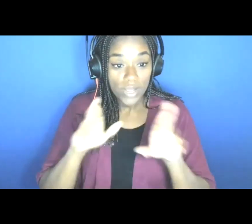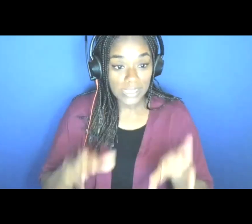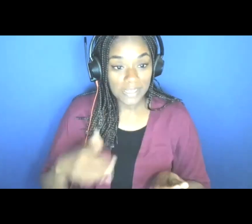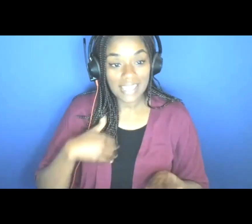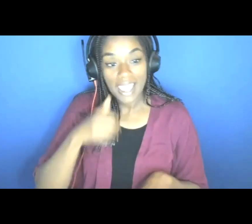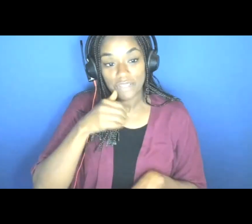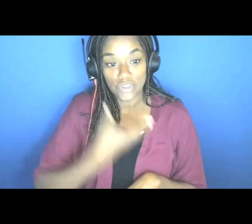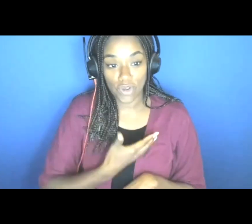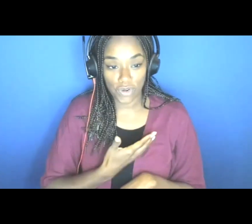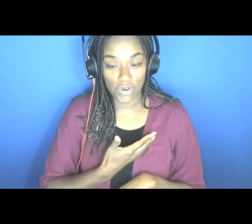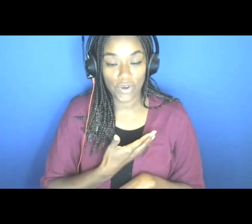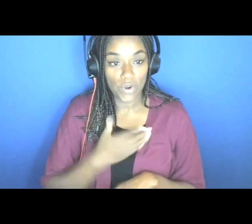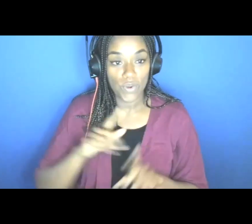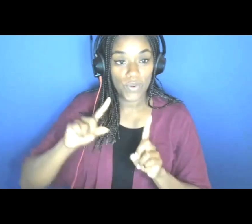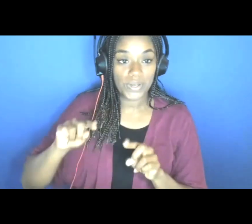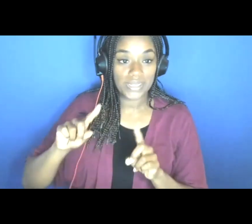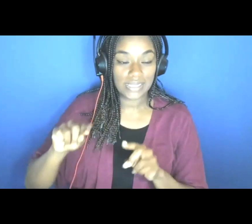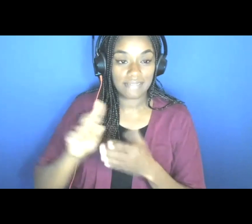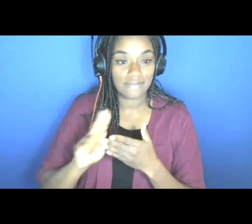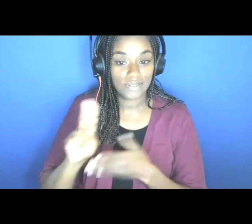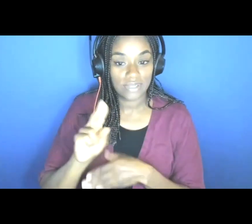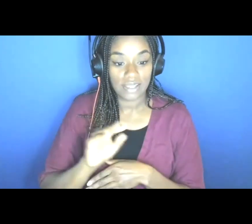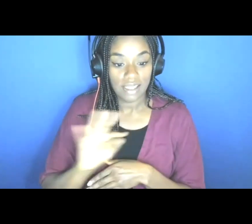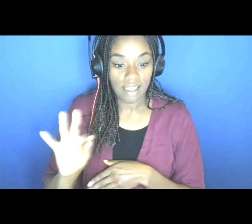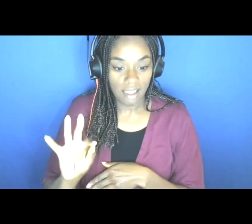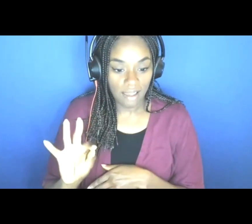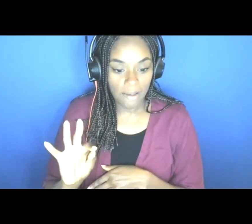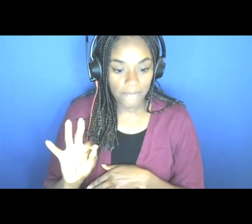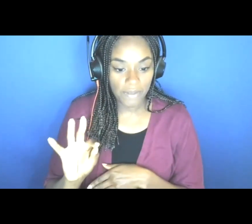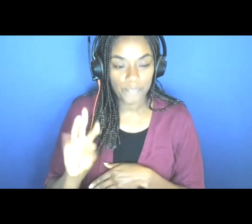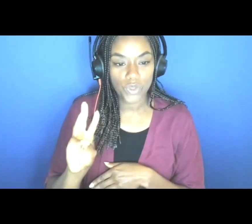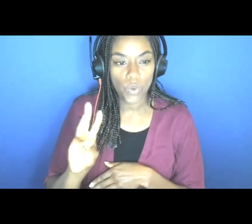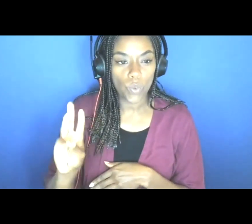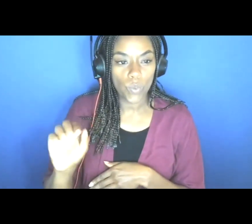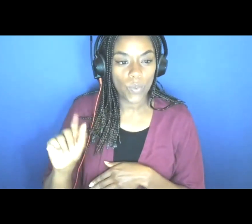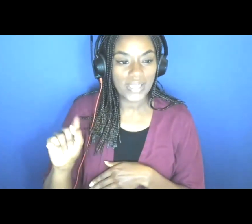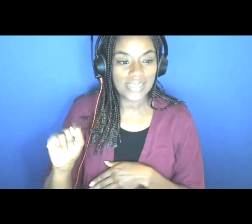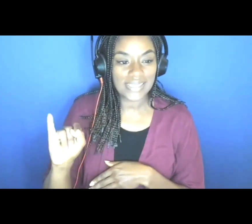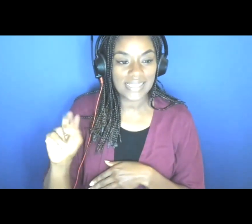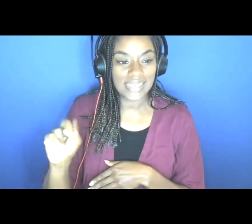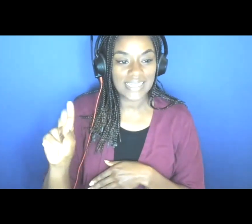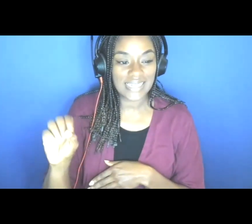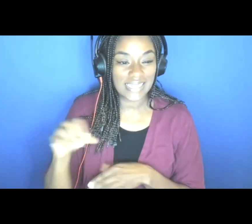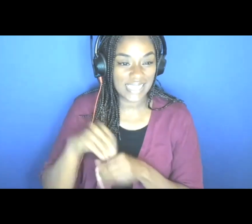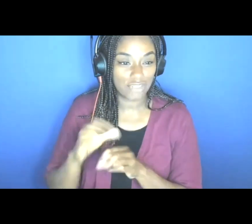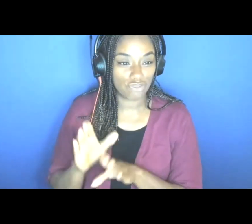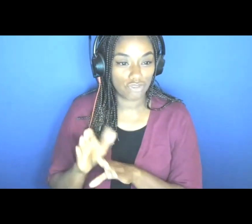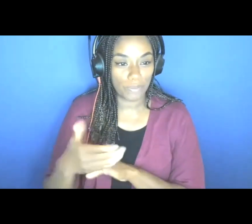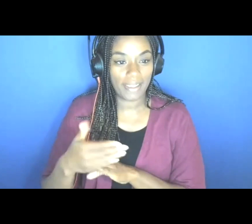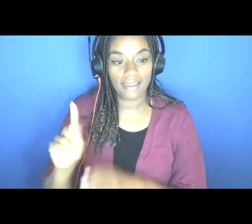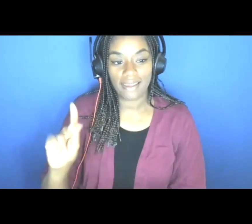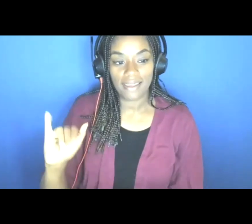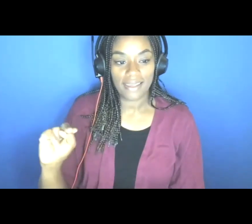who attended the University of the West Indies in Kingston. So I had the pleasure of visiting her several